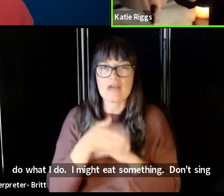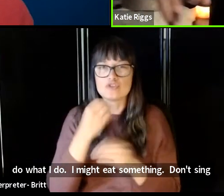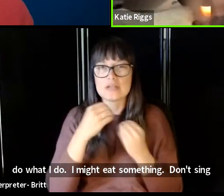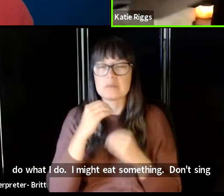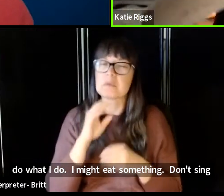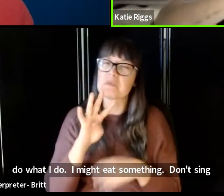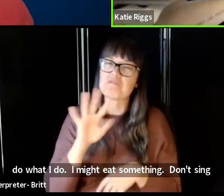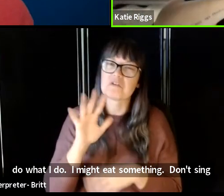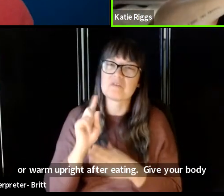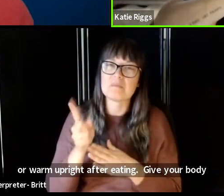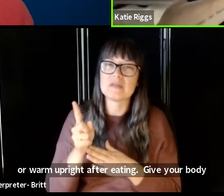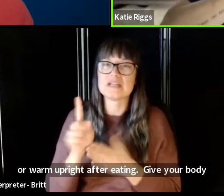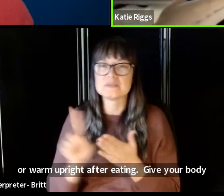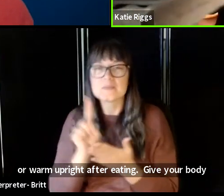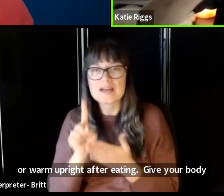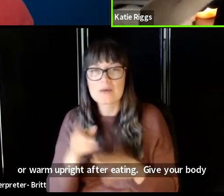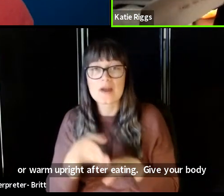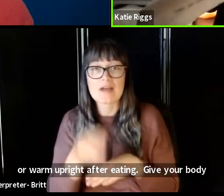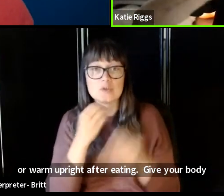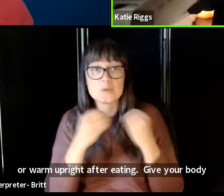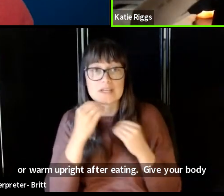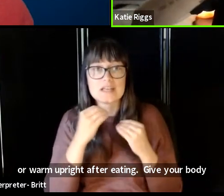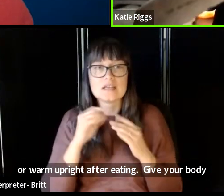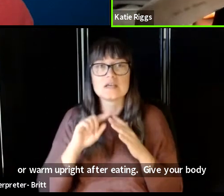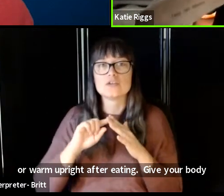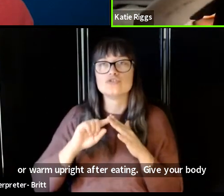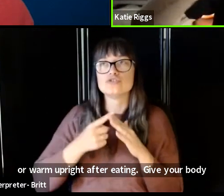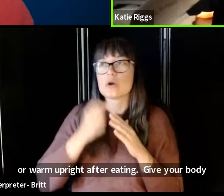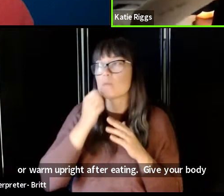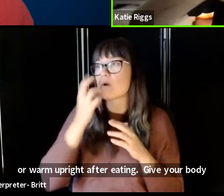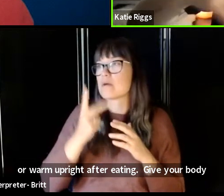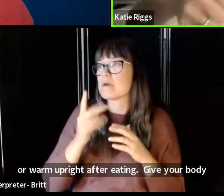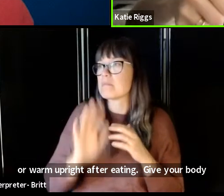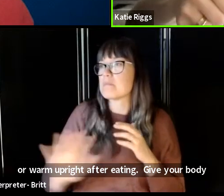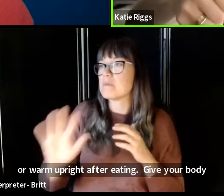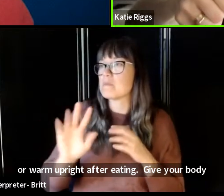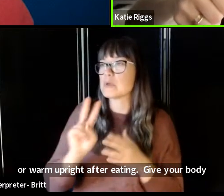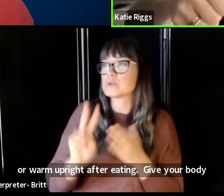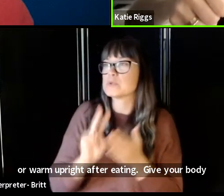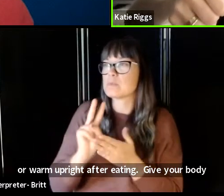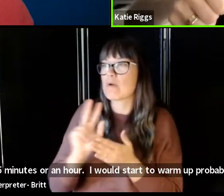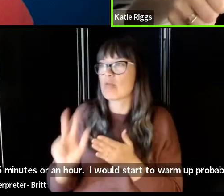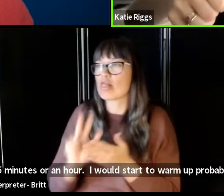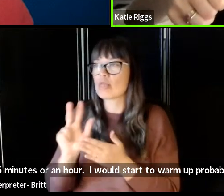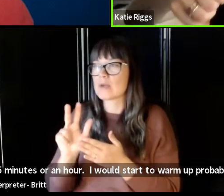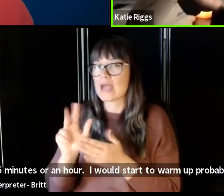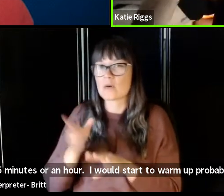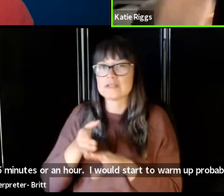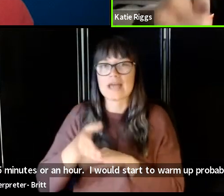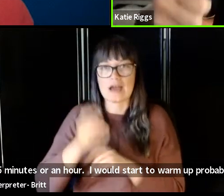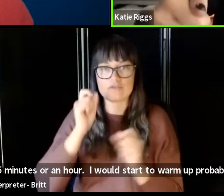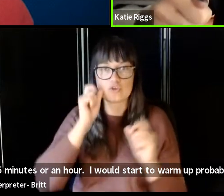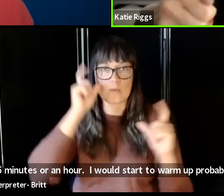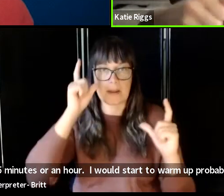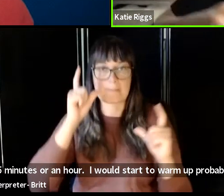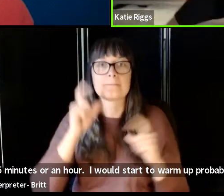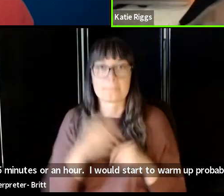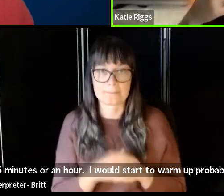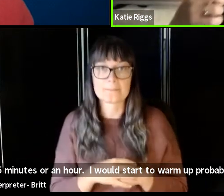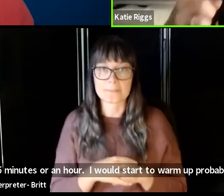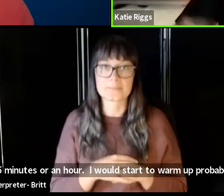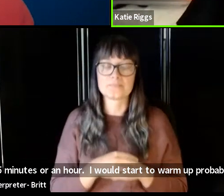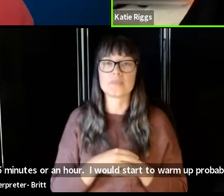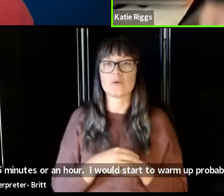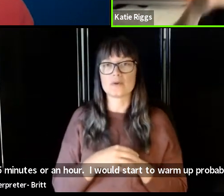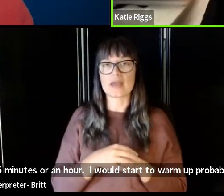or an hour. I would start warming up probably 2 to 3 hours after you wake up. And what I